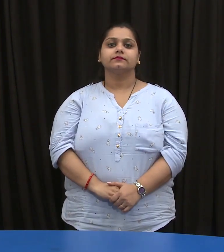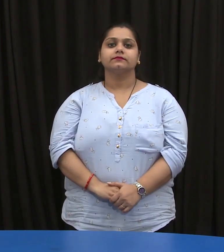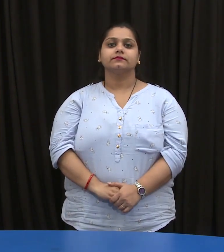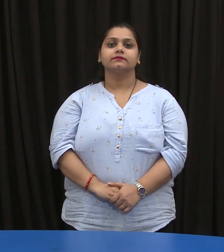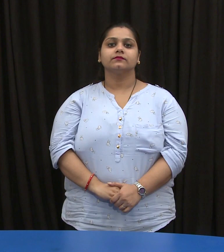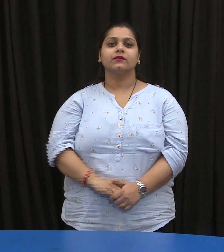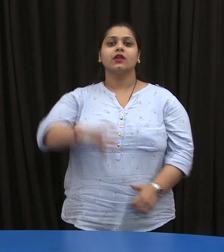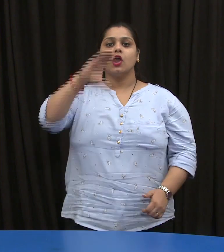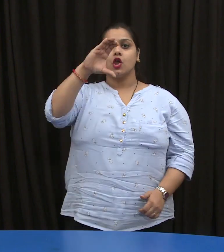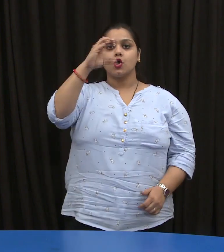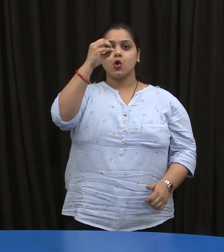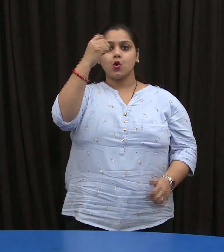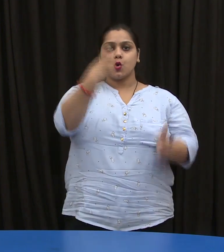Chrome OS,